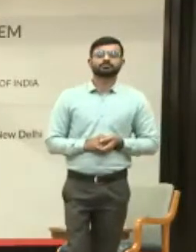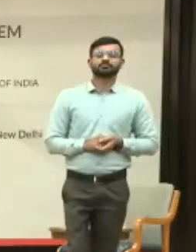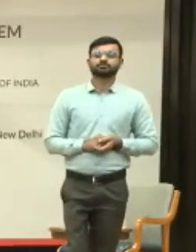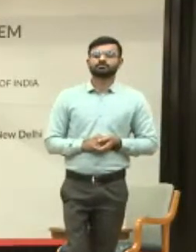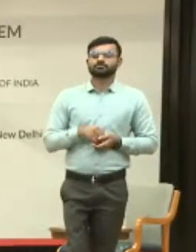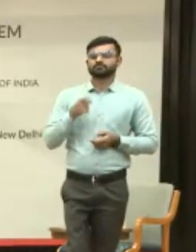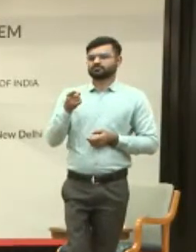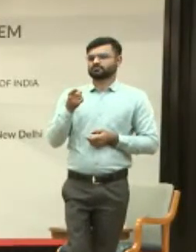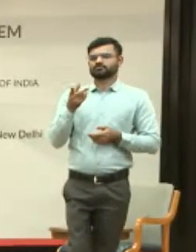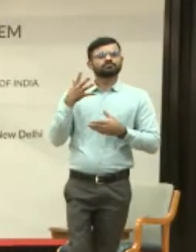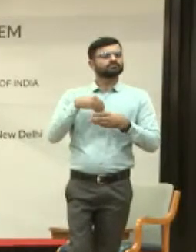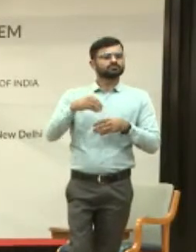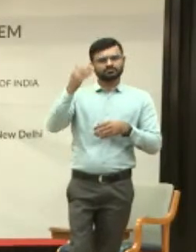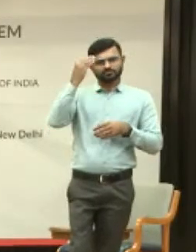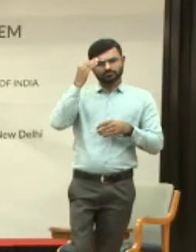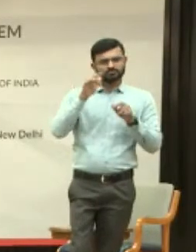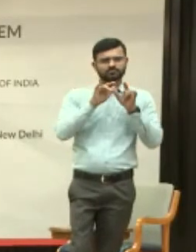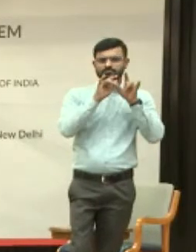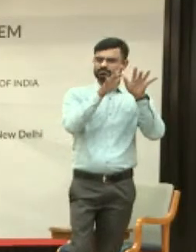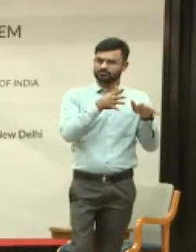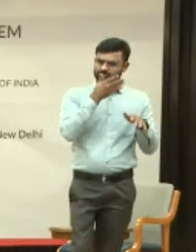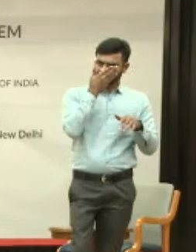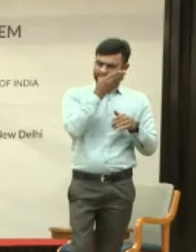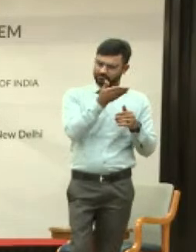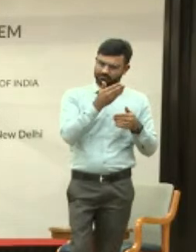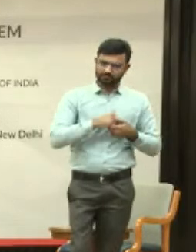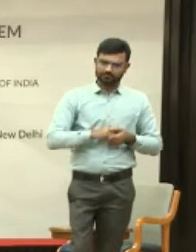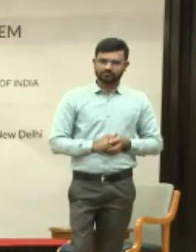and therefore also in Australia,